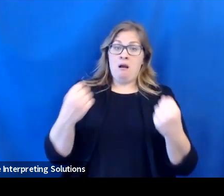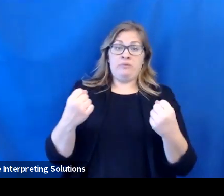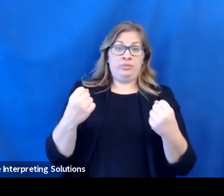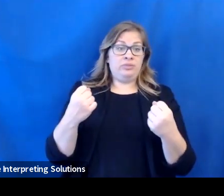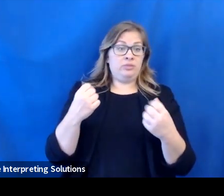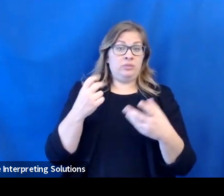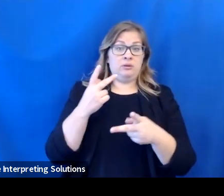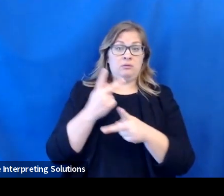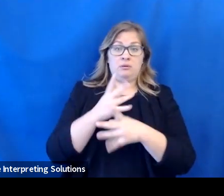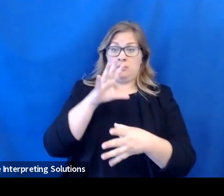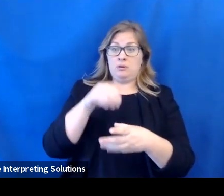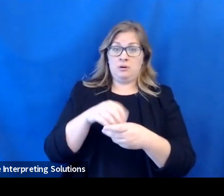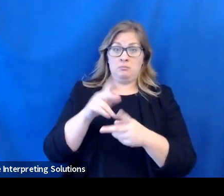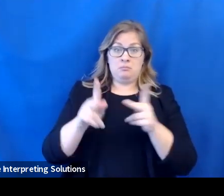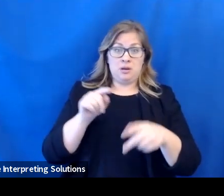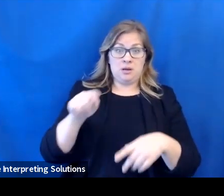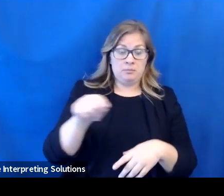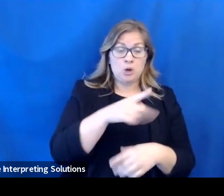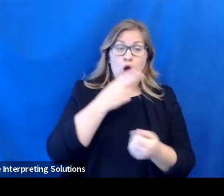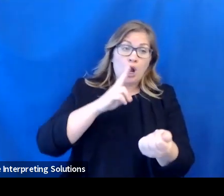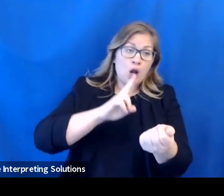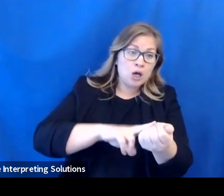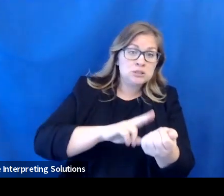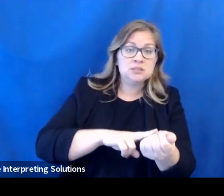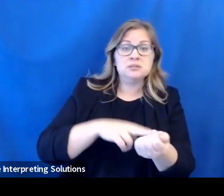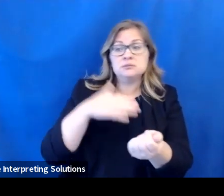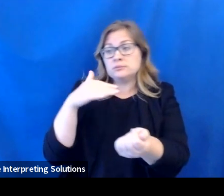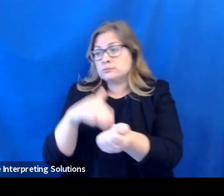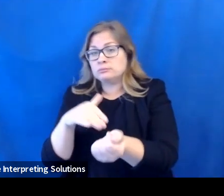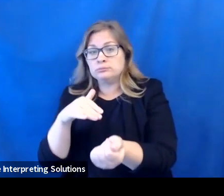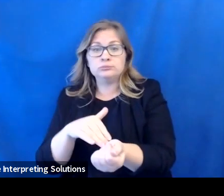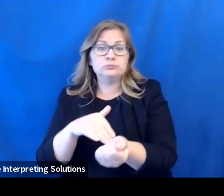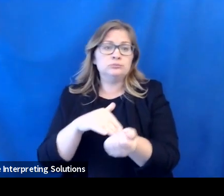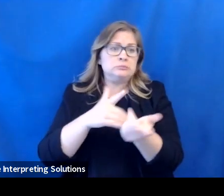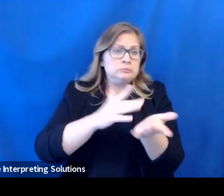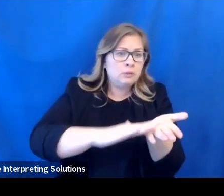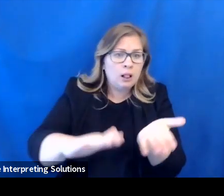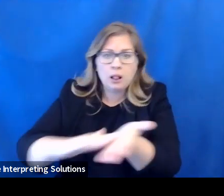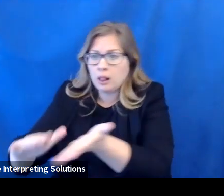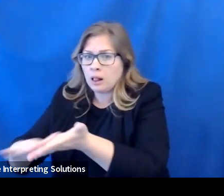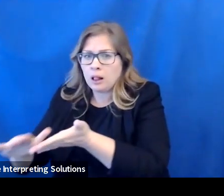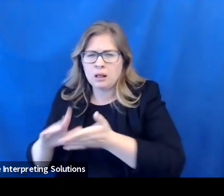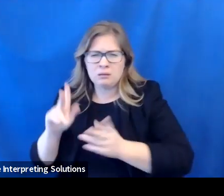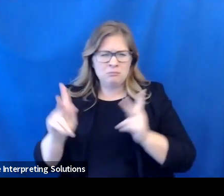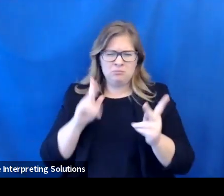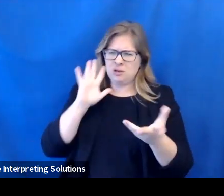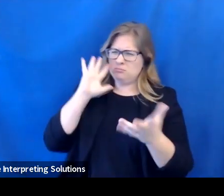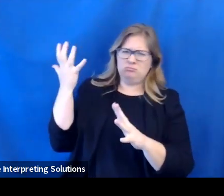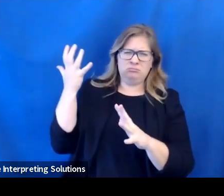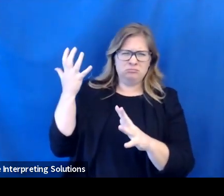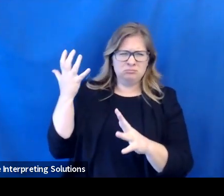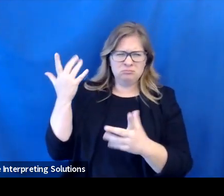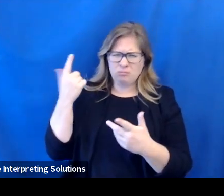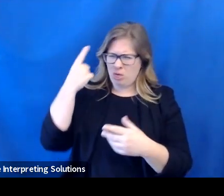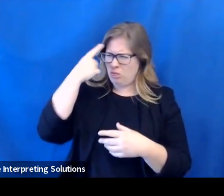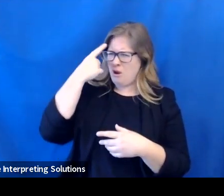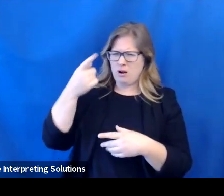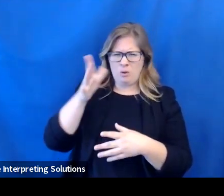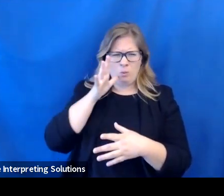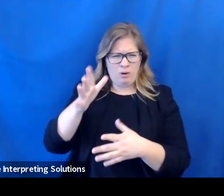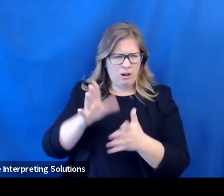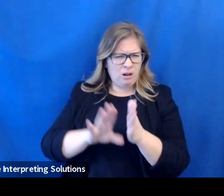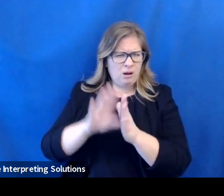and doctors being laid off, and people were saying, what's the deal with that? We've got this surge coming. I thought we were doing all this to make sure that we could do this. Well, not